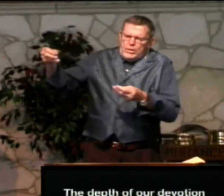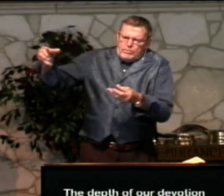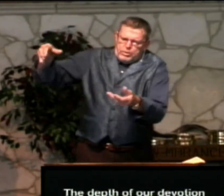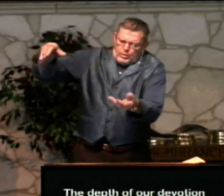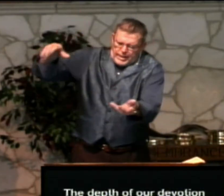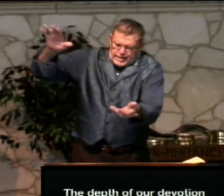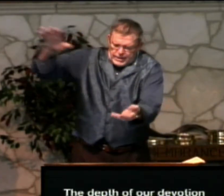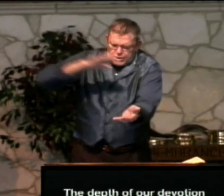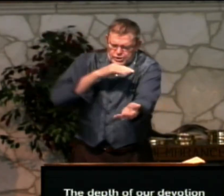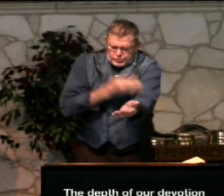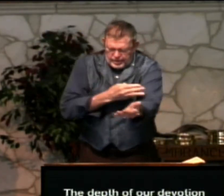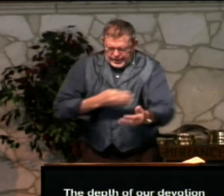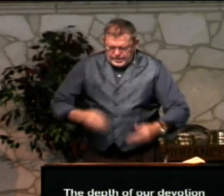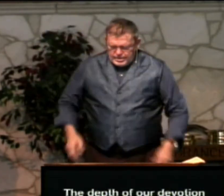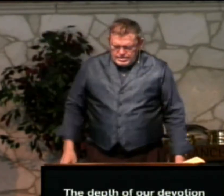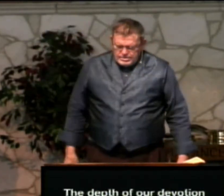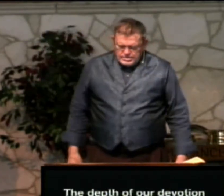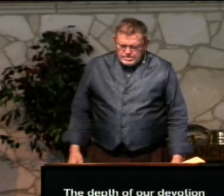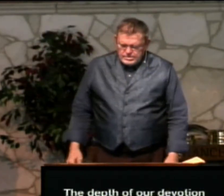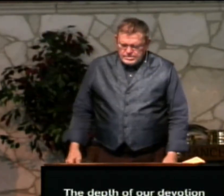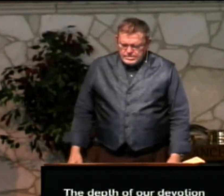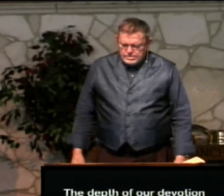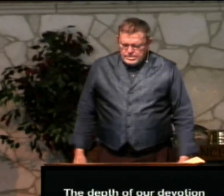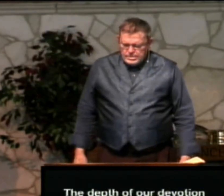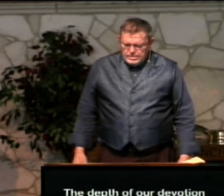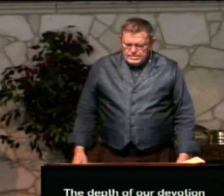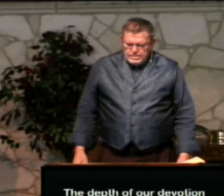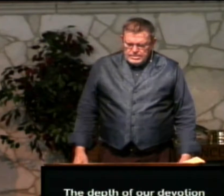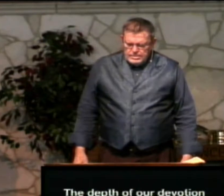who he can pour in His strength.